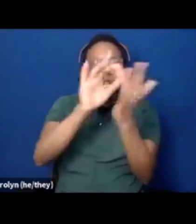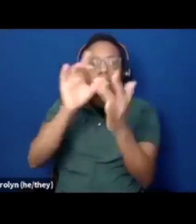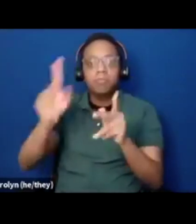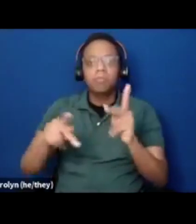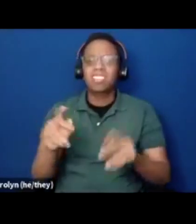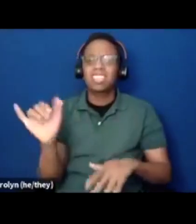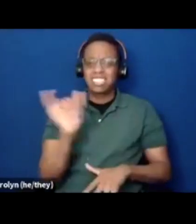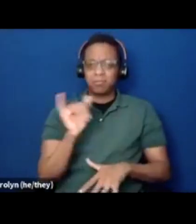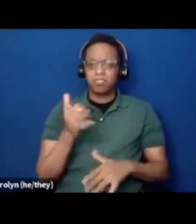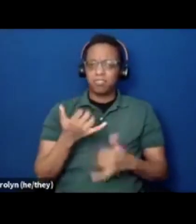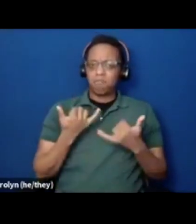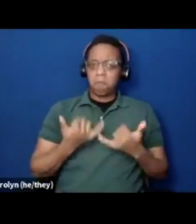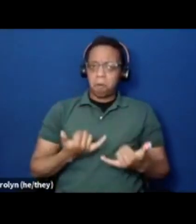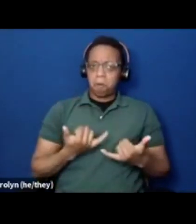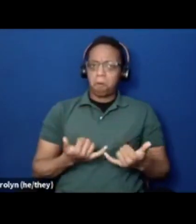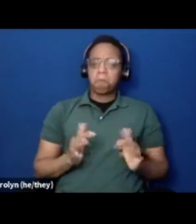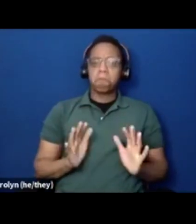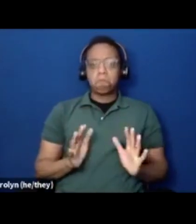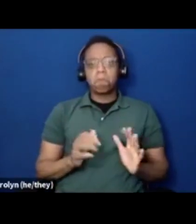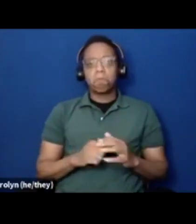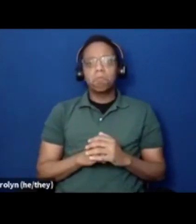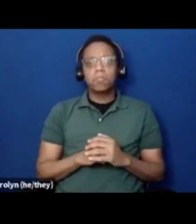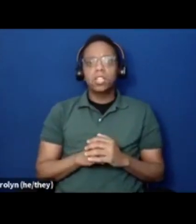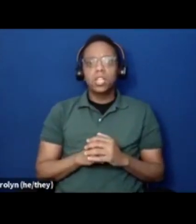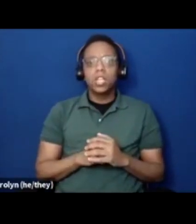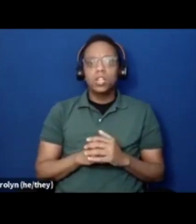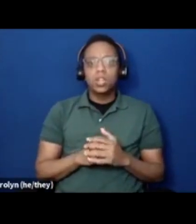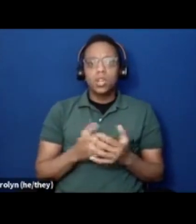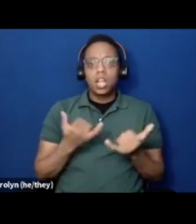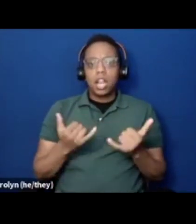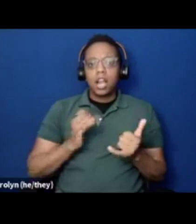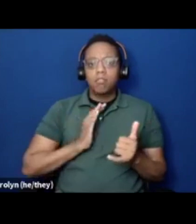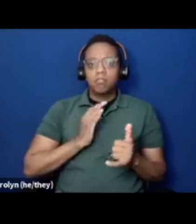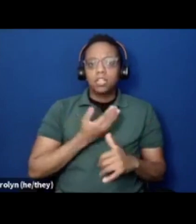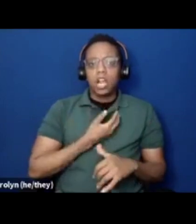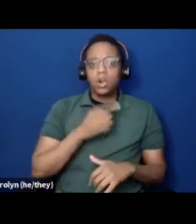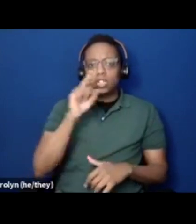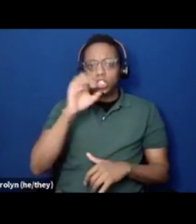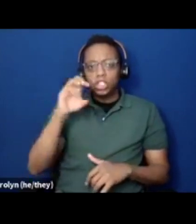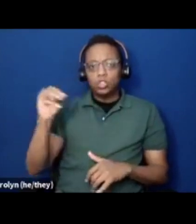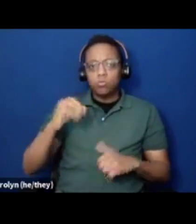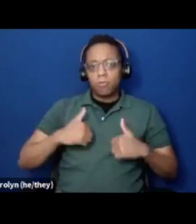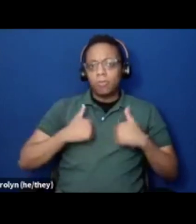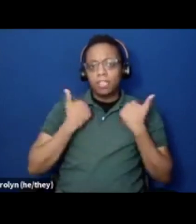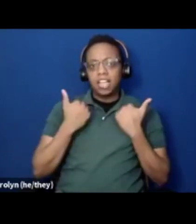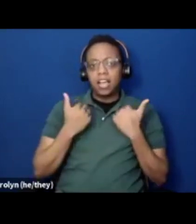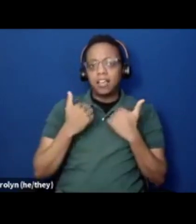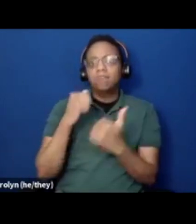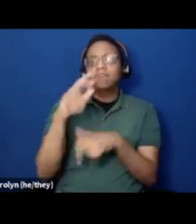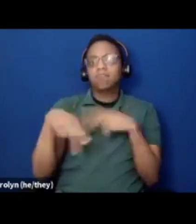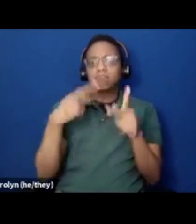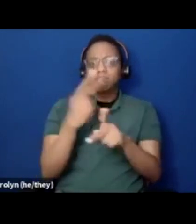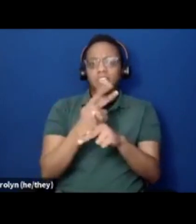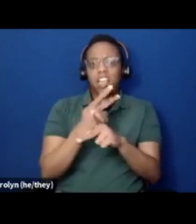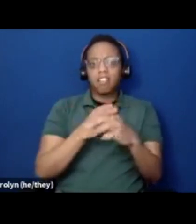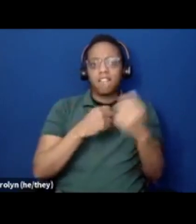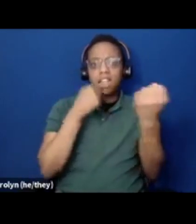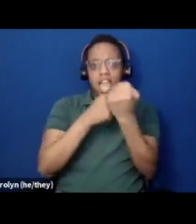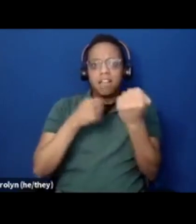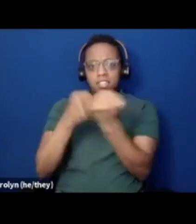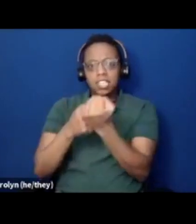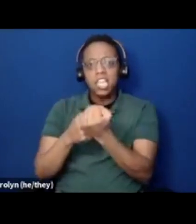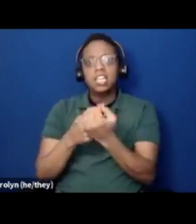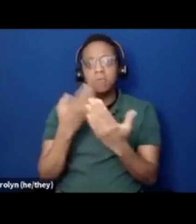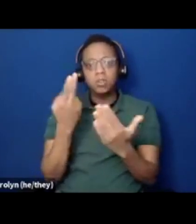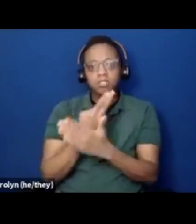is definitely a form of advocating, right? We're doing this live through, you know, Facebook, through Zoom calls,